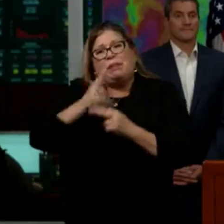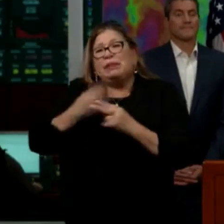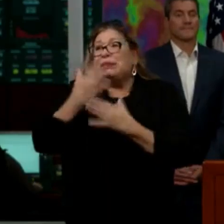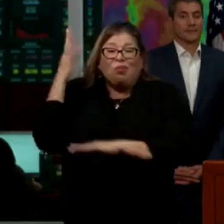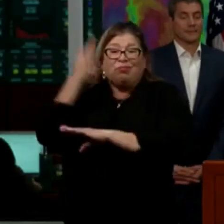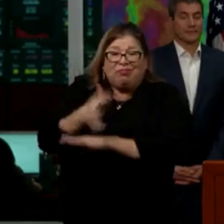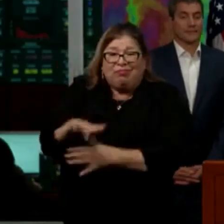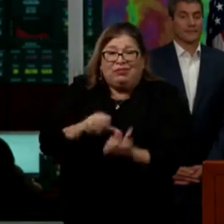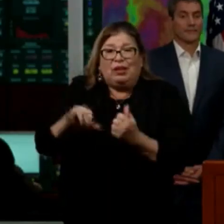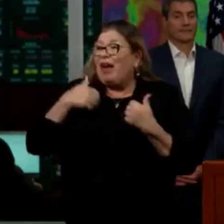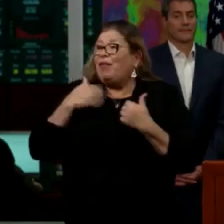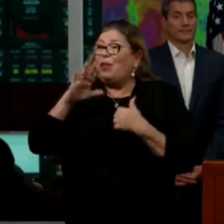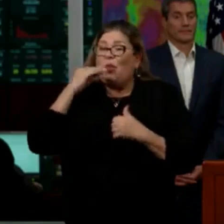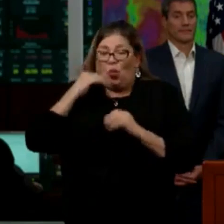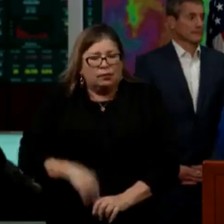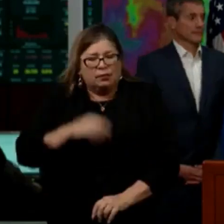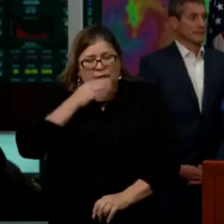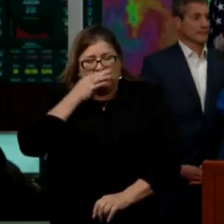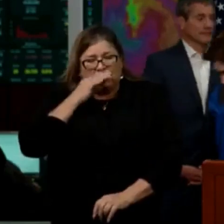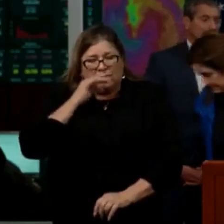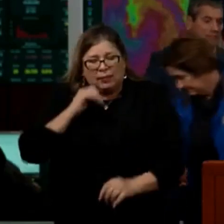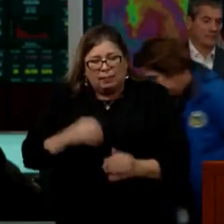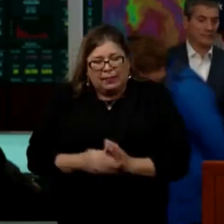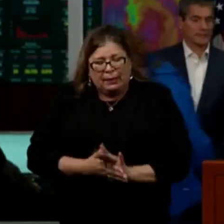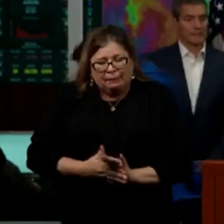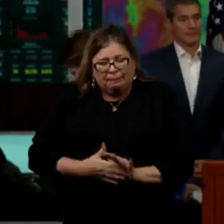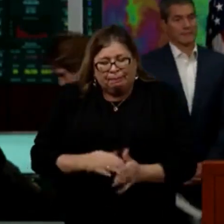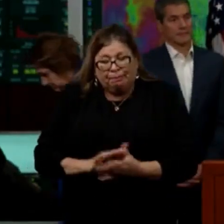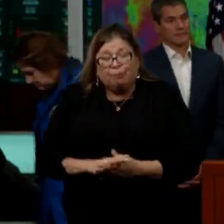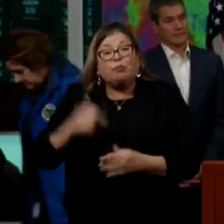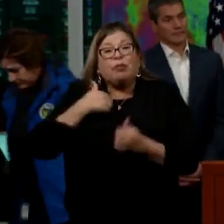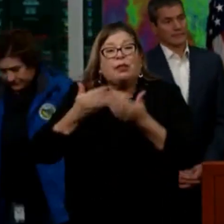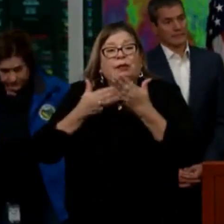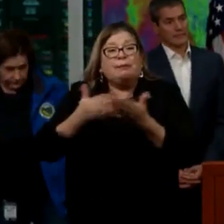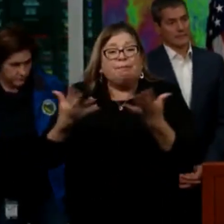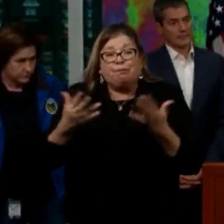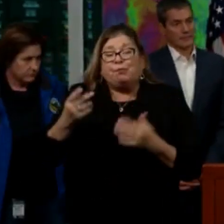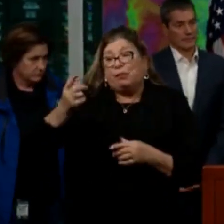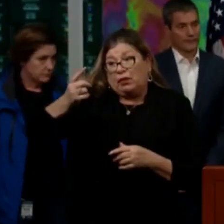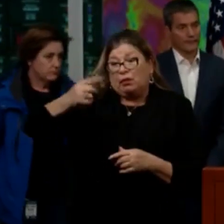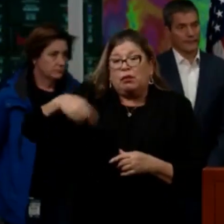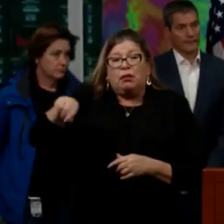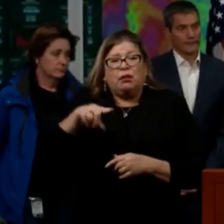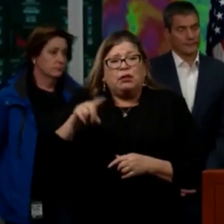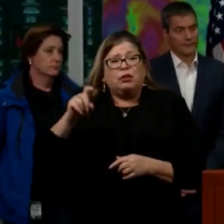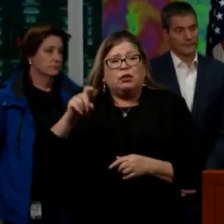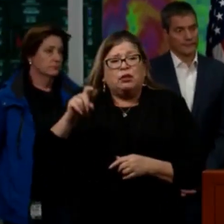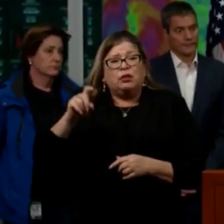the drought. What points, and they may not. I would just say that they should,